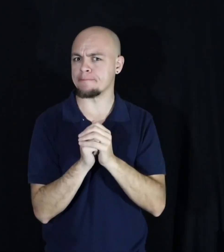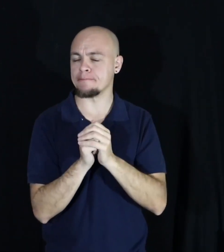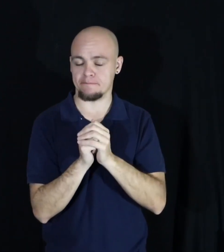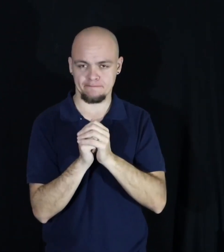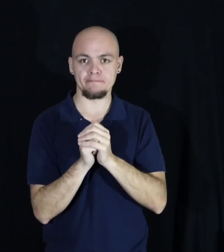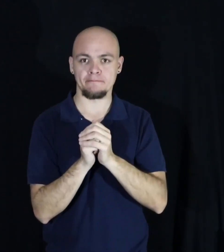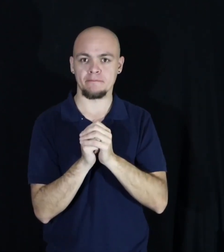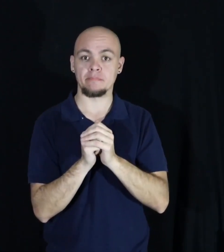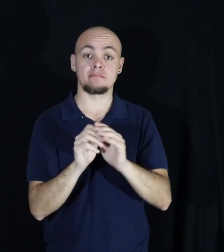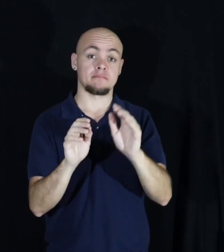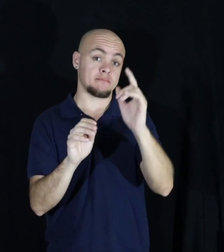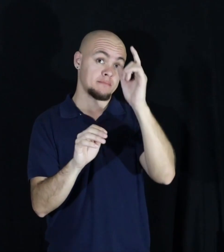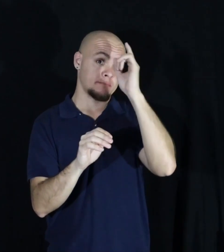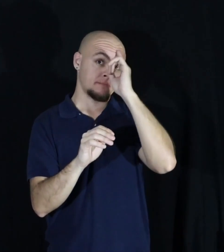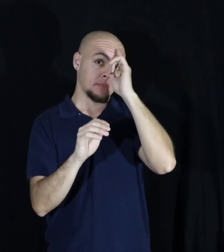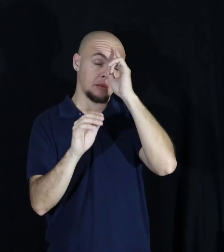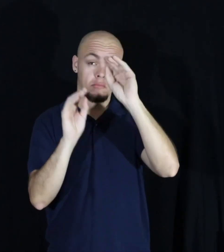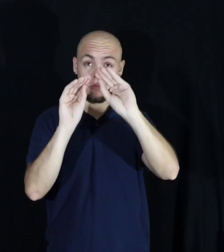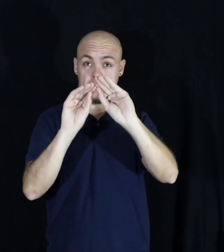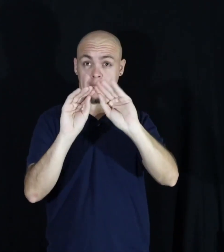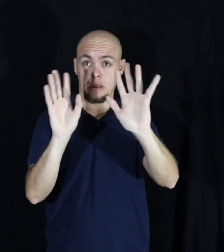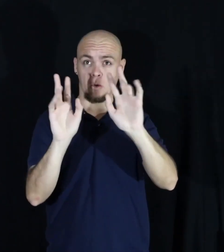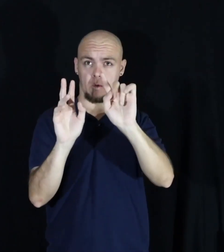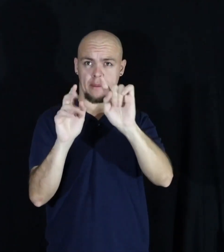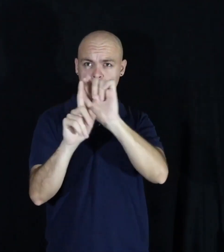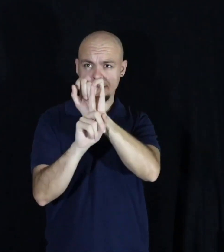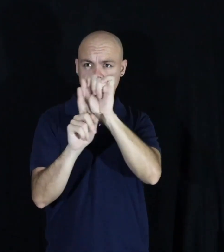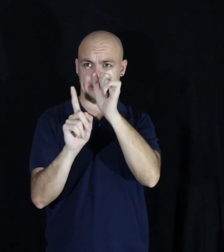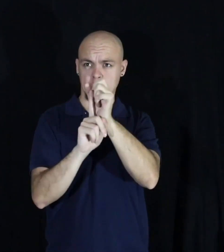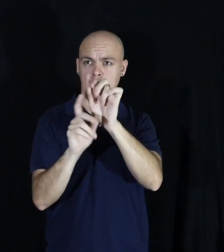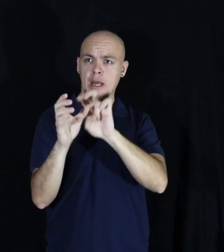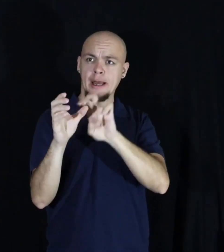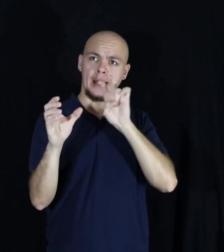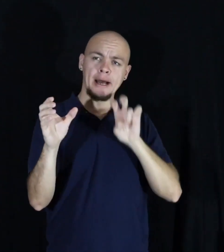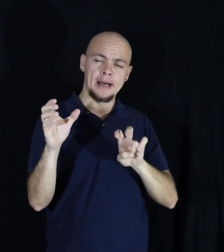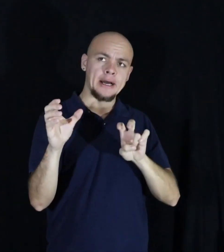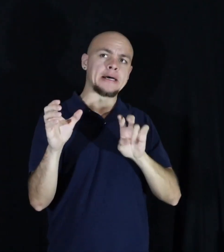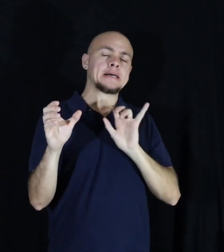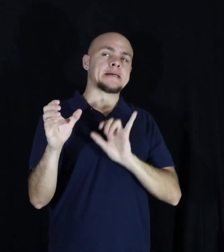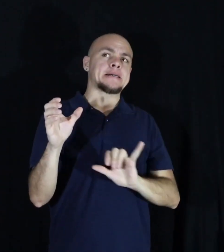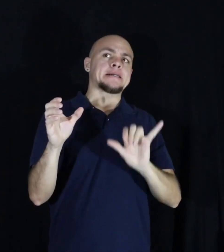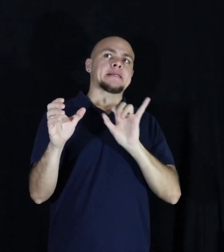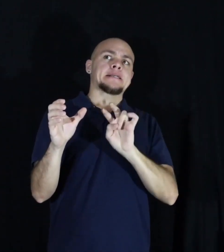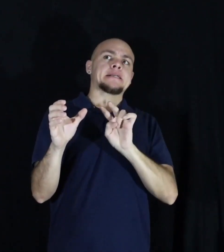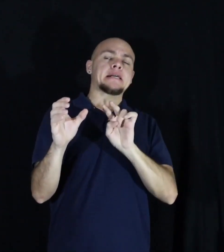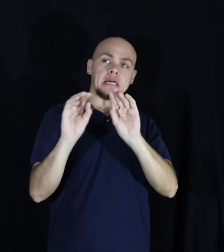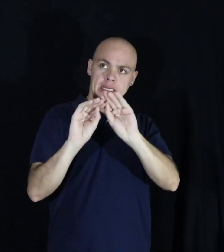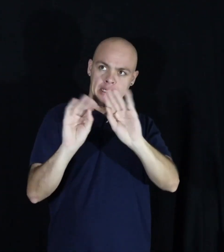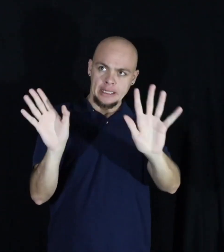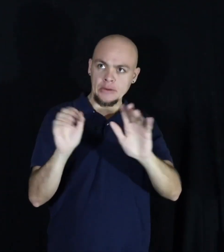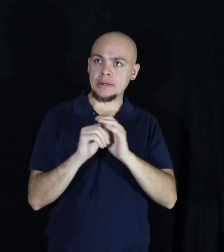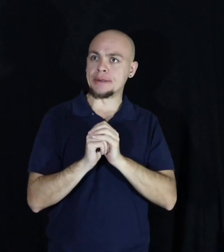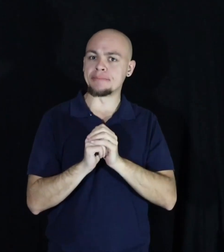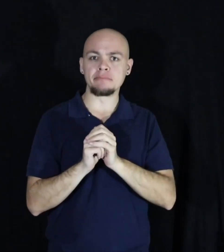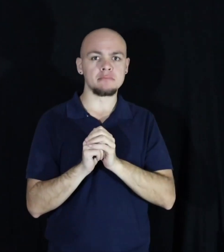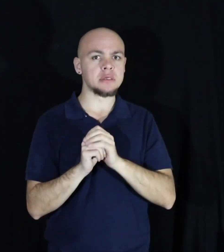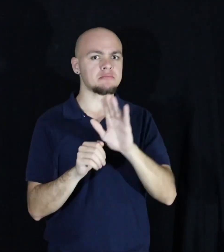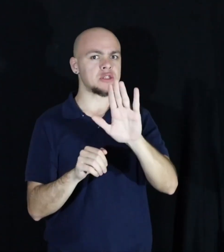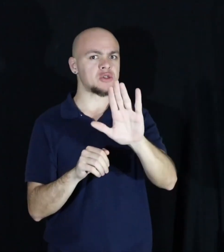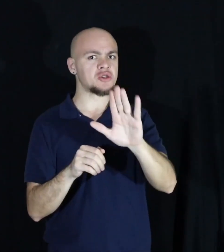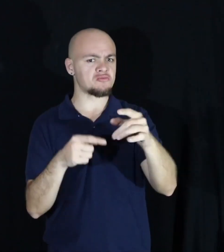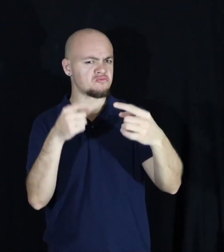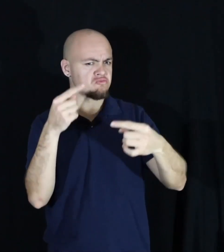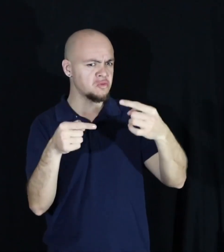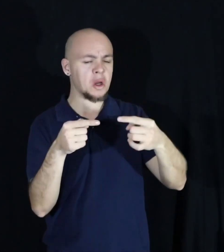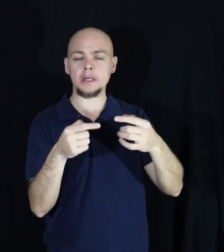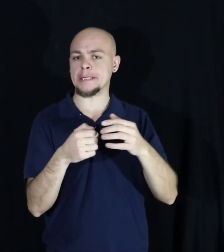return with clarity to address a situation that stepping away allowed us to gain. This could be as small as a fight you're having with someone, or